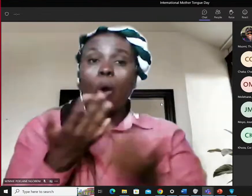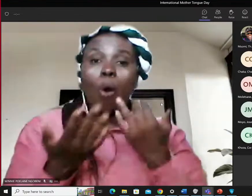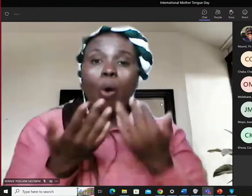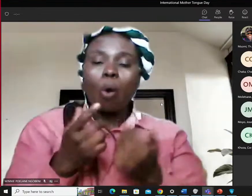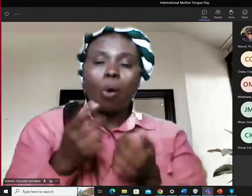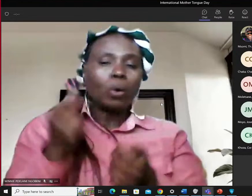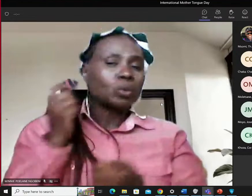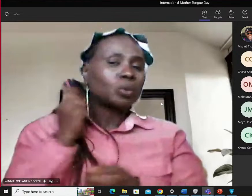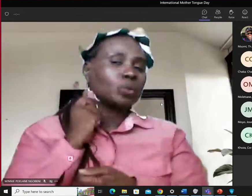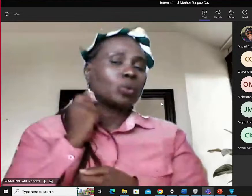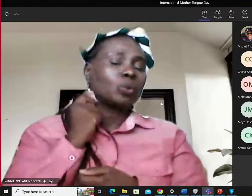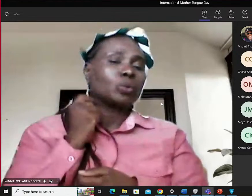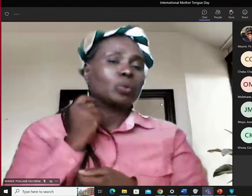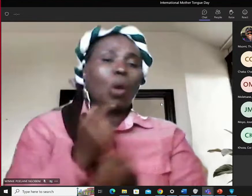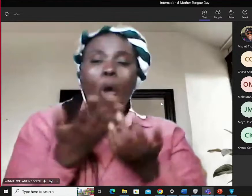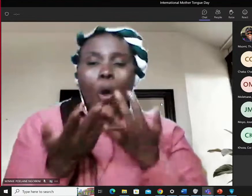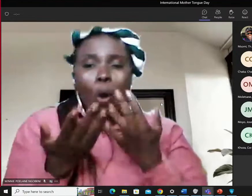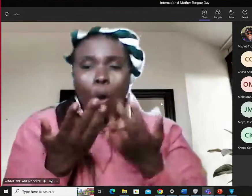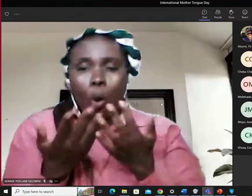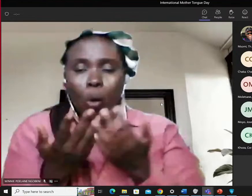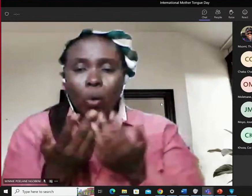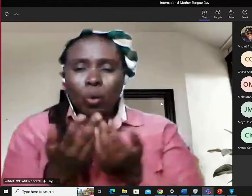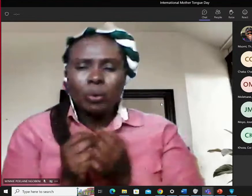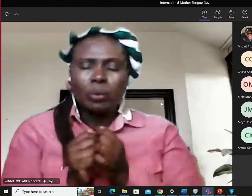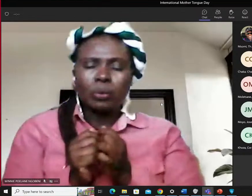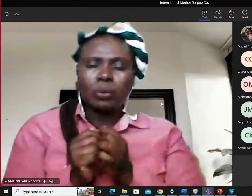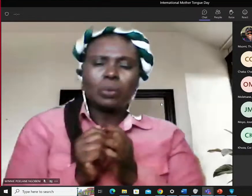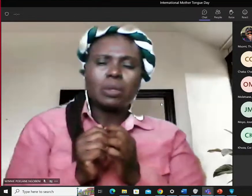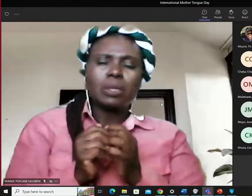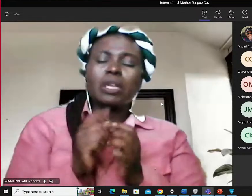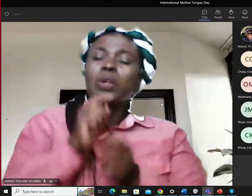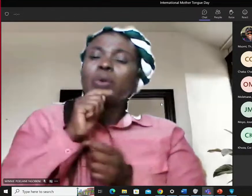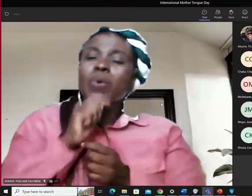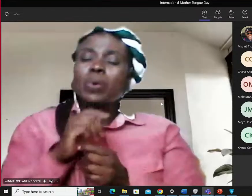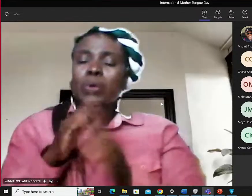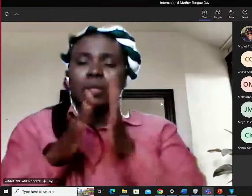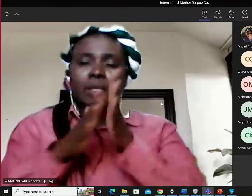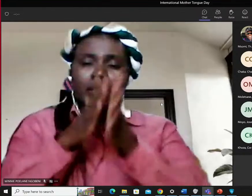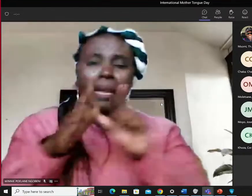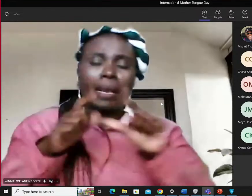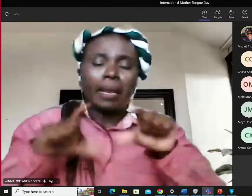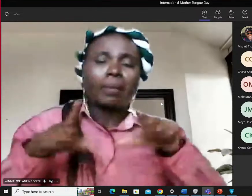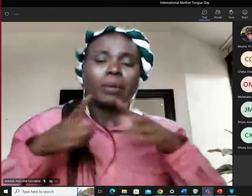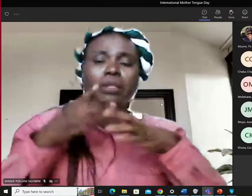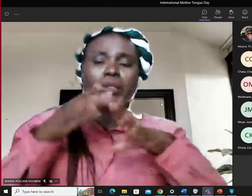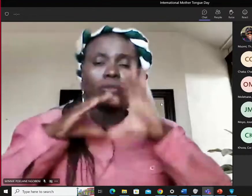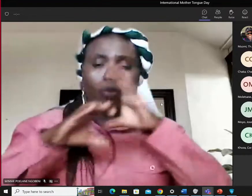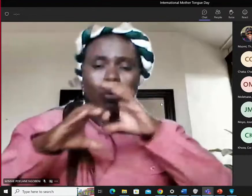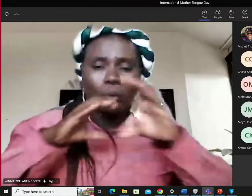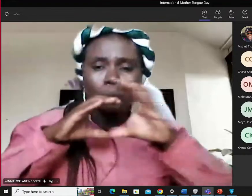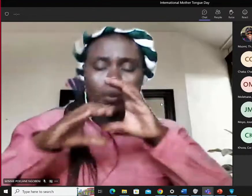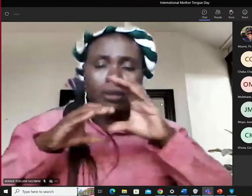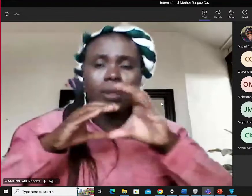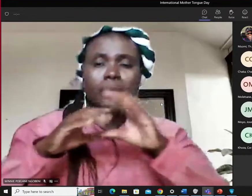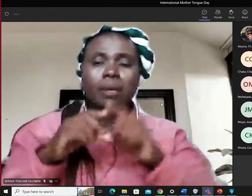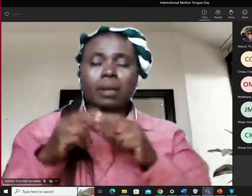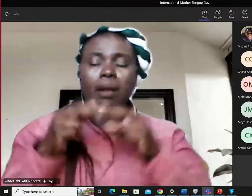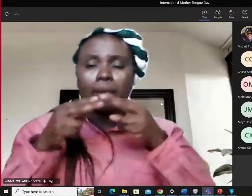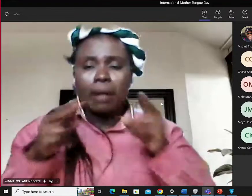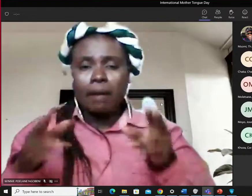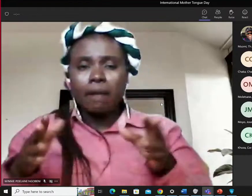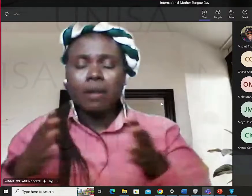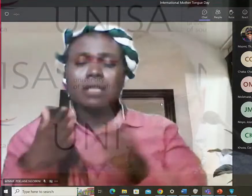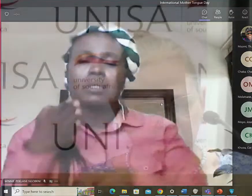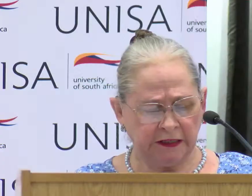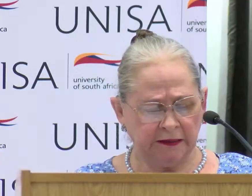During praying hours, they started to use signing for communication, which they themselves developed. So